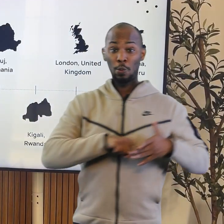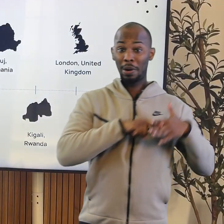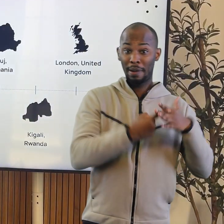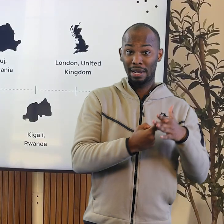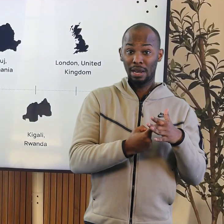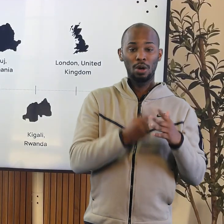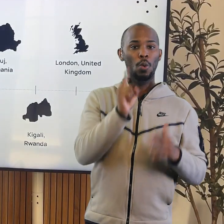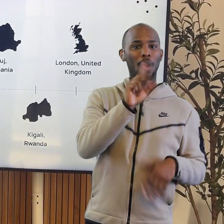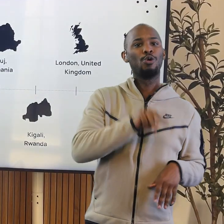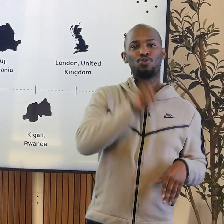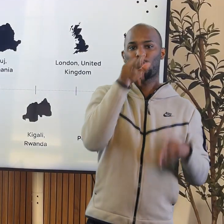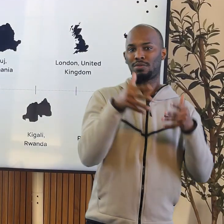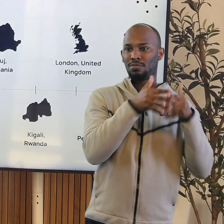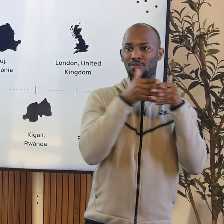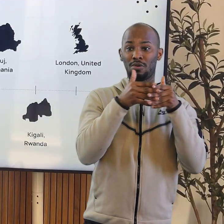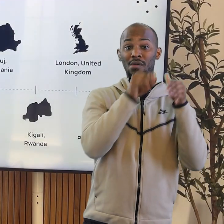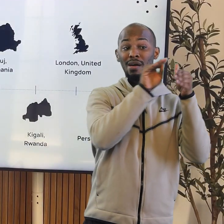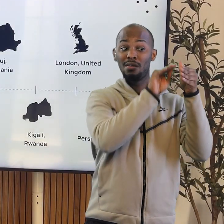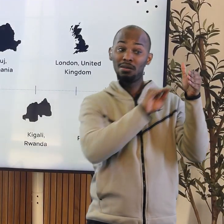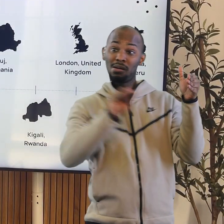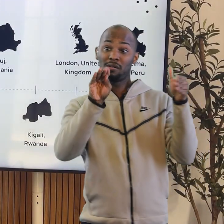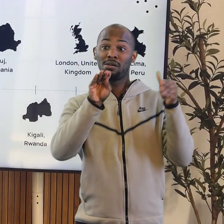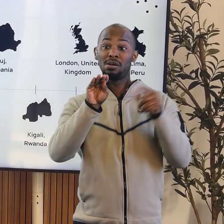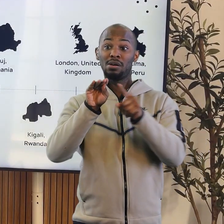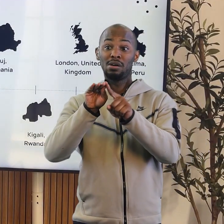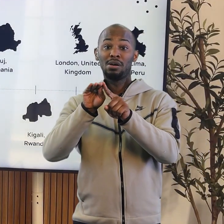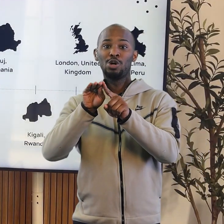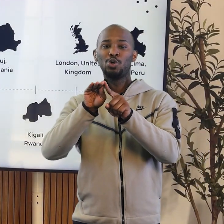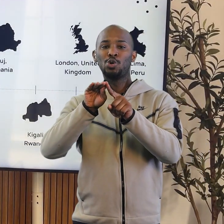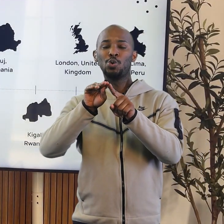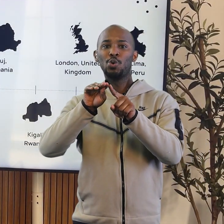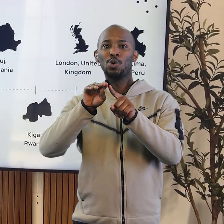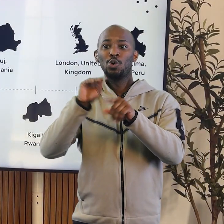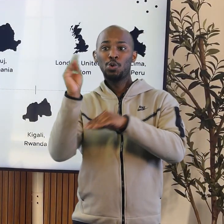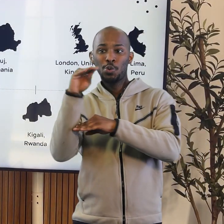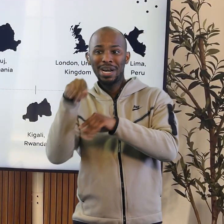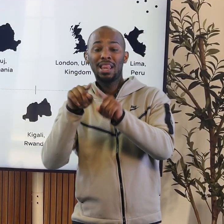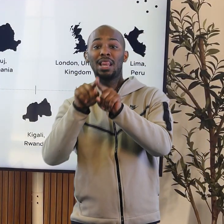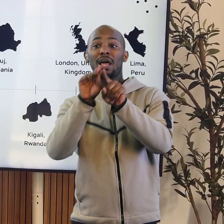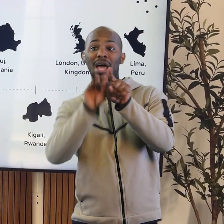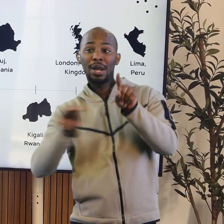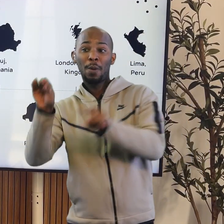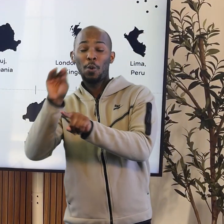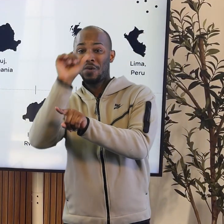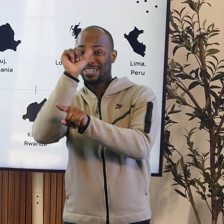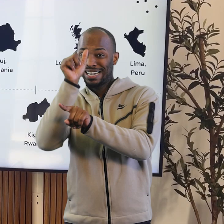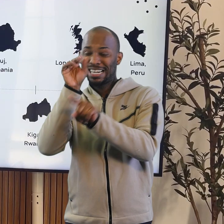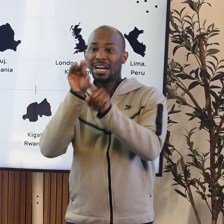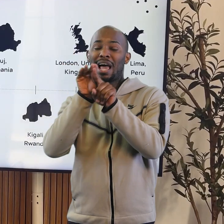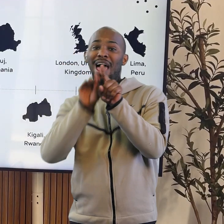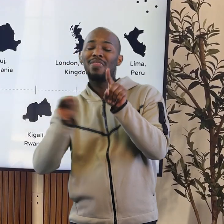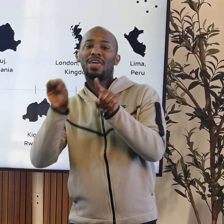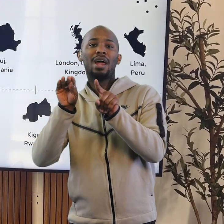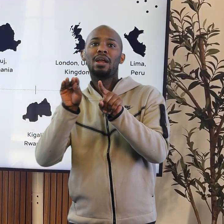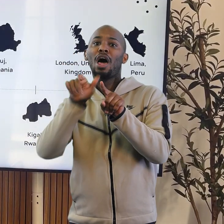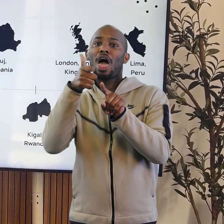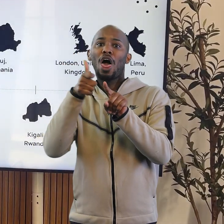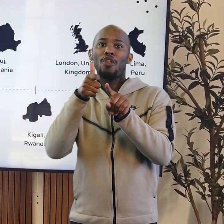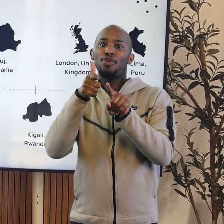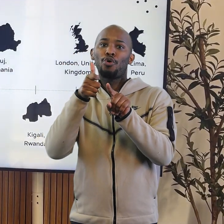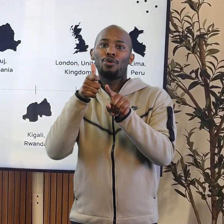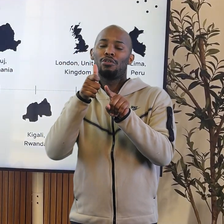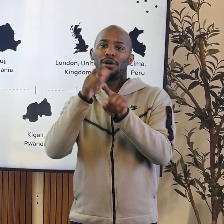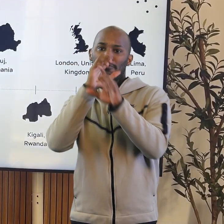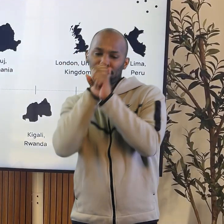it will begin in North America, and then it will move to Auckland, New Zealand, and then it will move to India and undisclosed locations